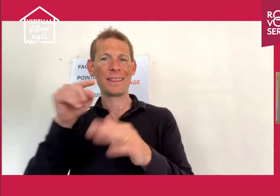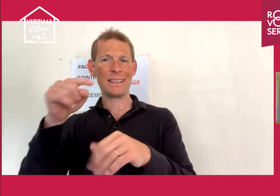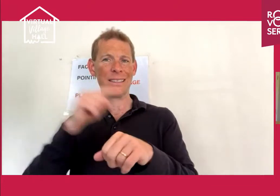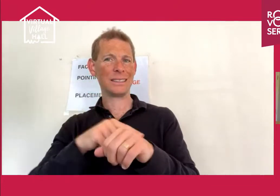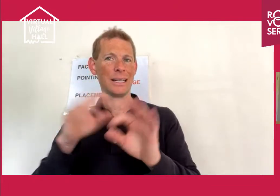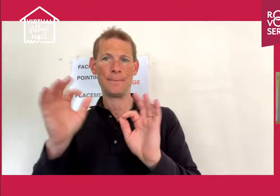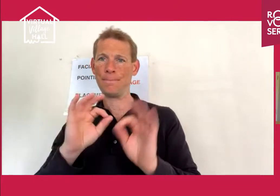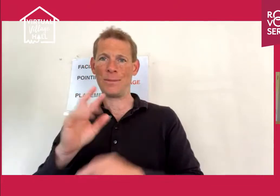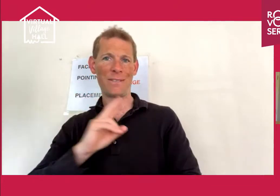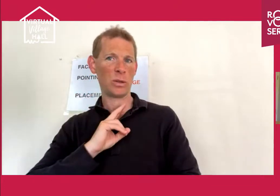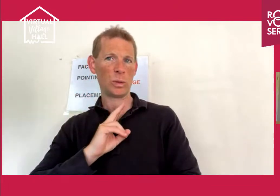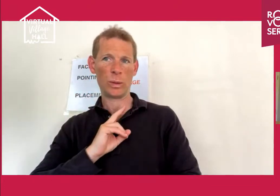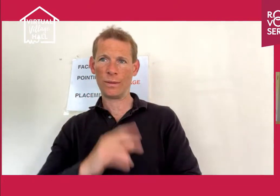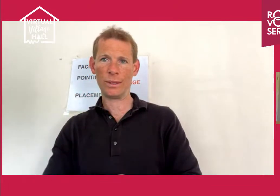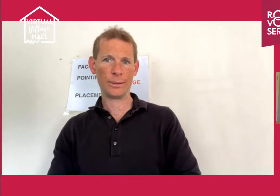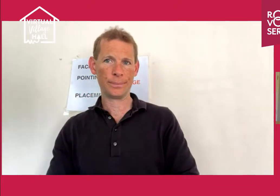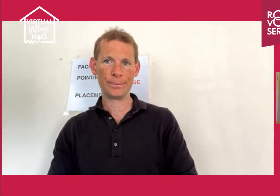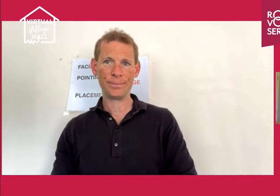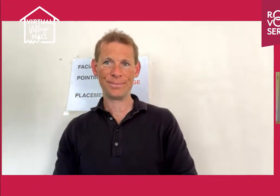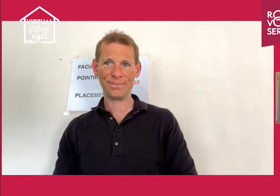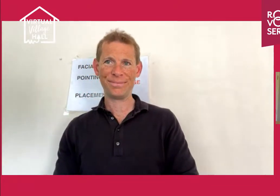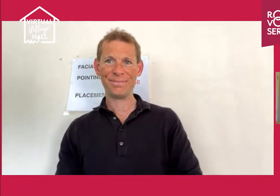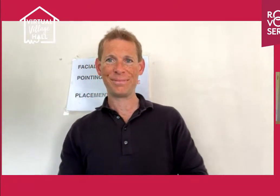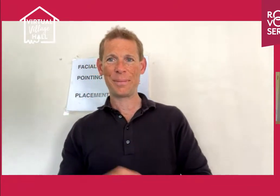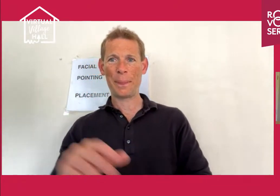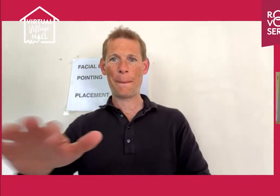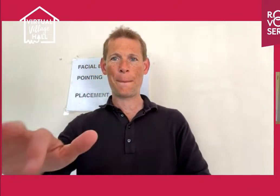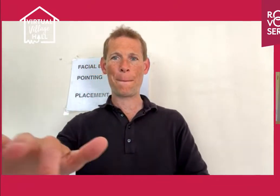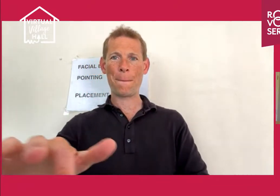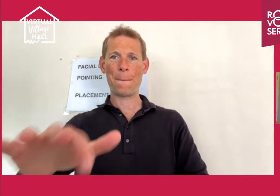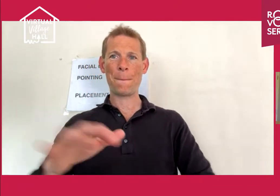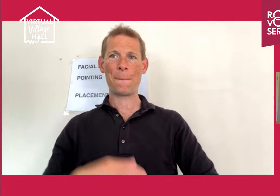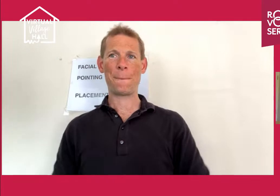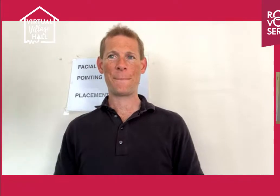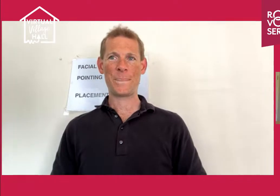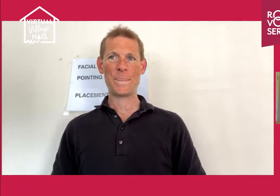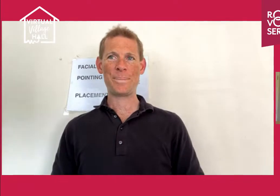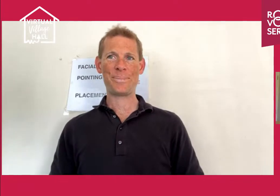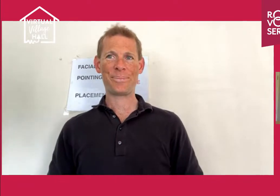this again, A to Z, but we'll not have a voiceover from the interpreter. So see if you can follow along.